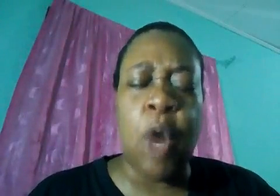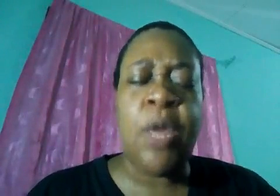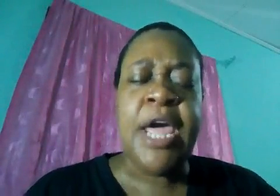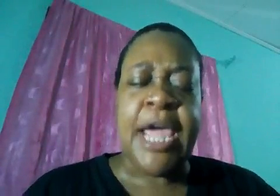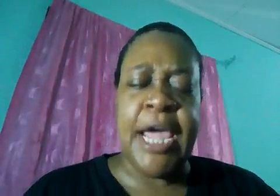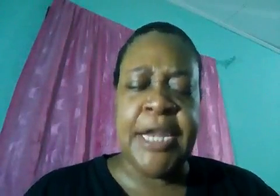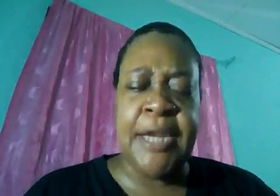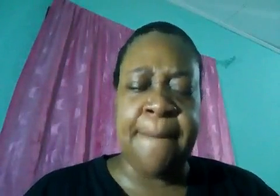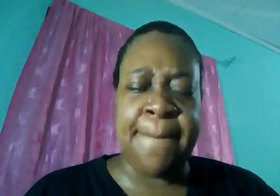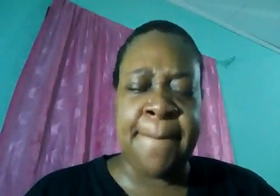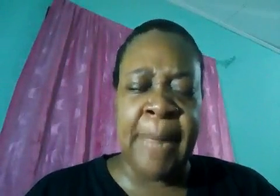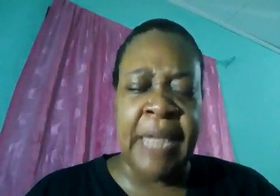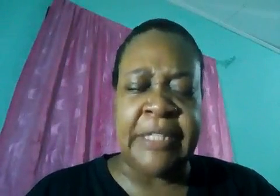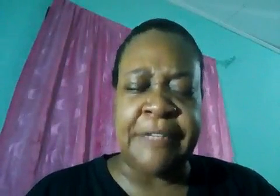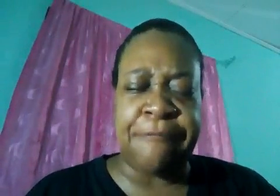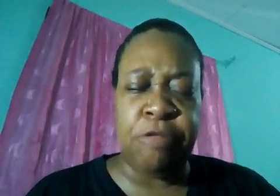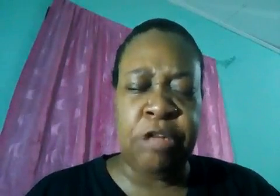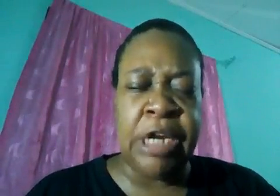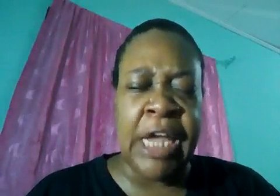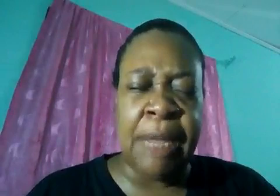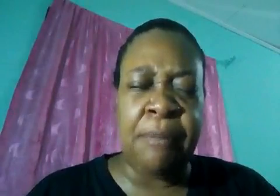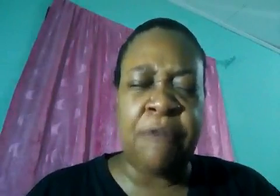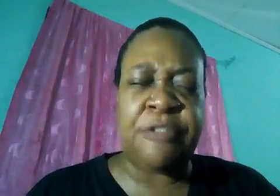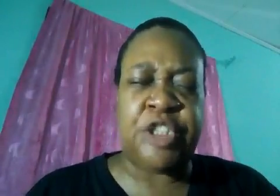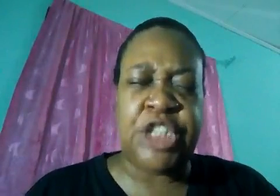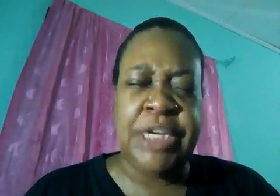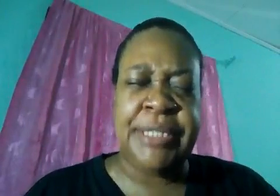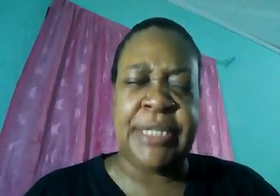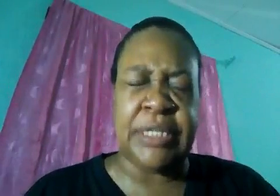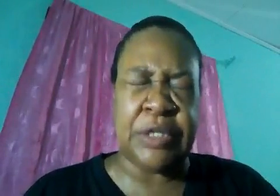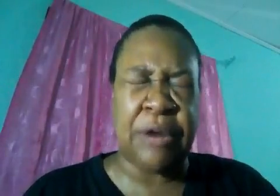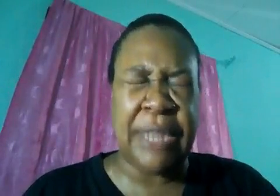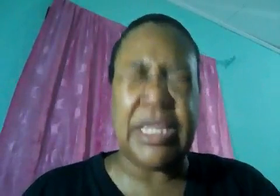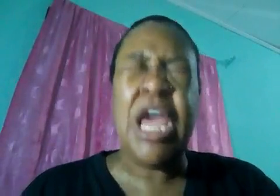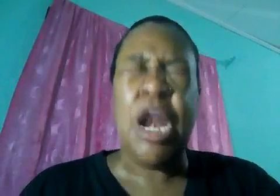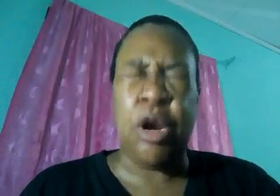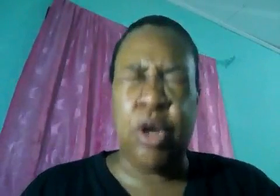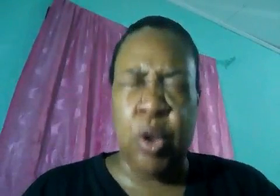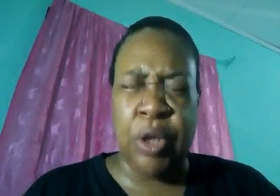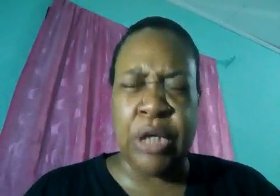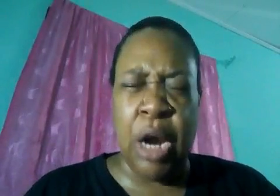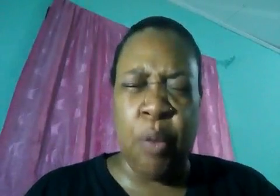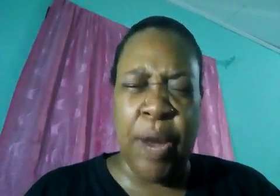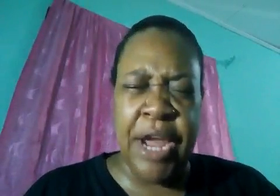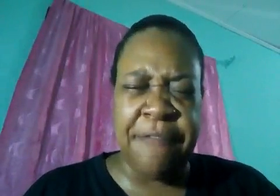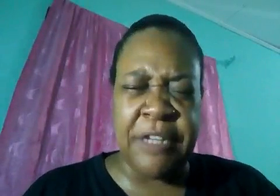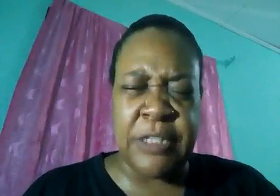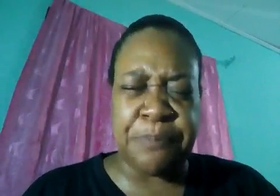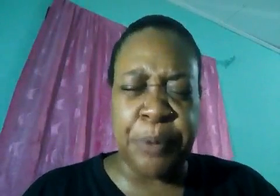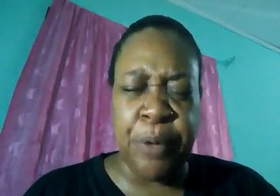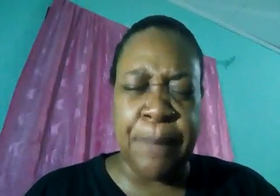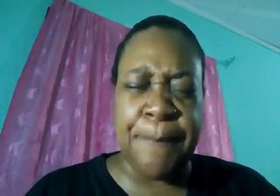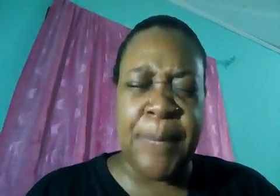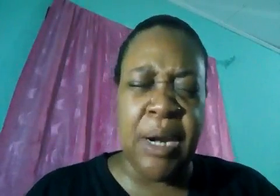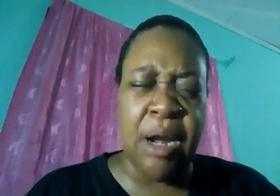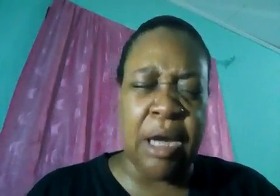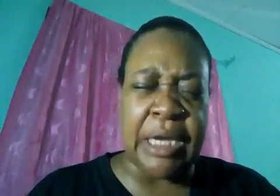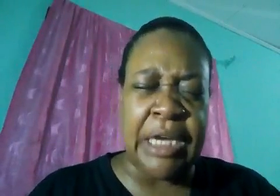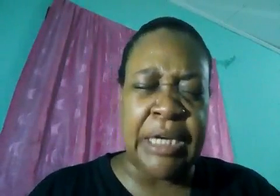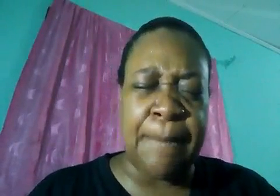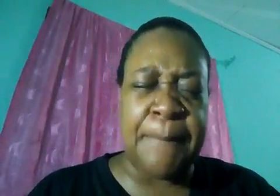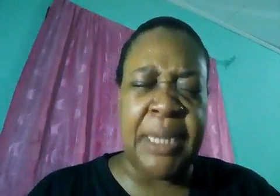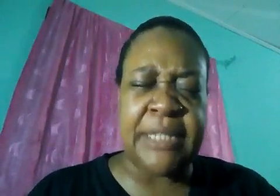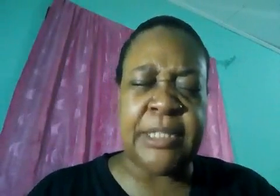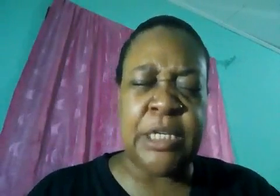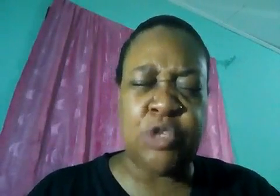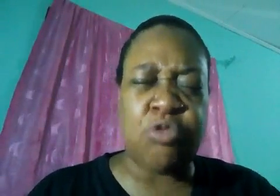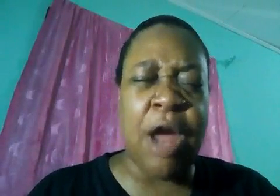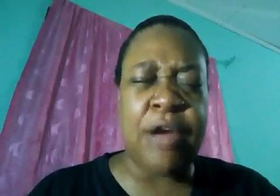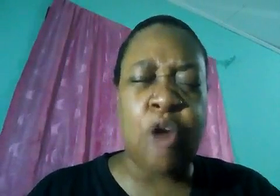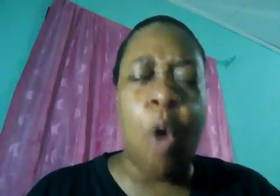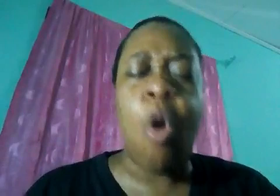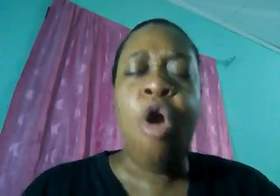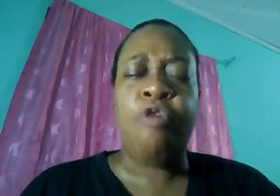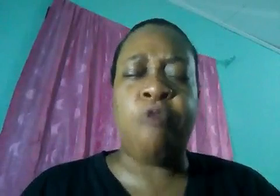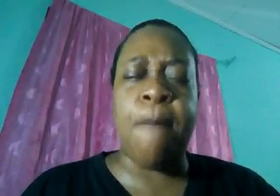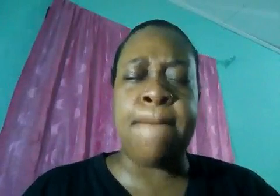the mightiful name of Jesus Christ. Lord God, whatever spirit blocking the blessings right now, remove